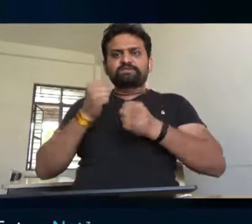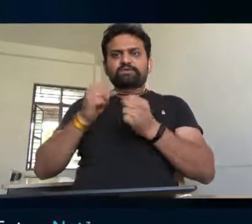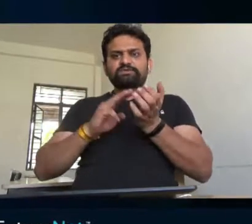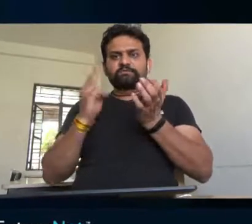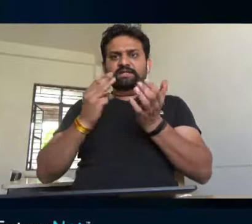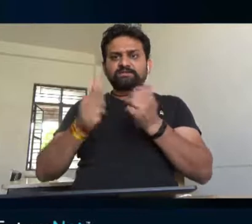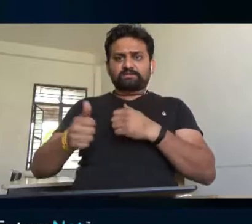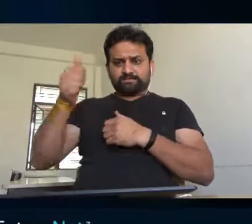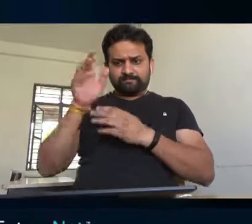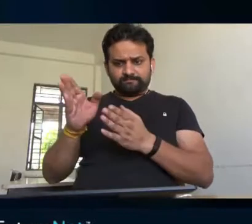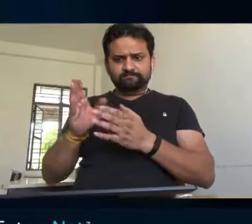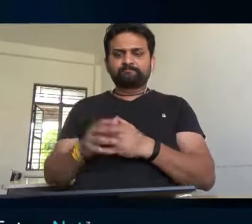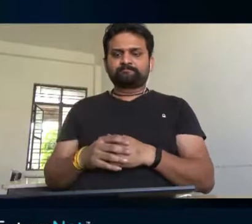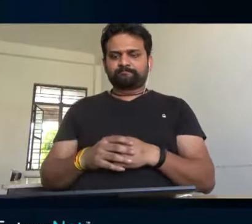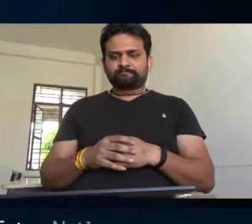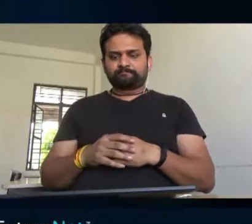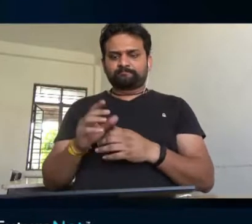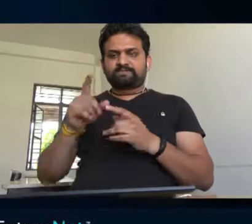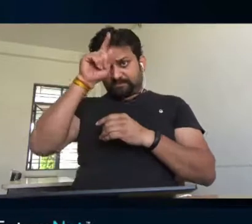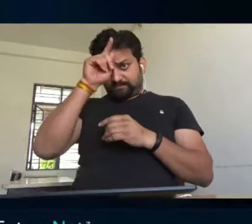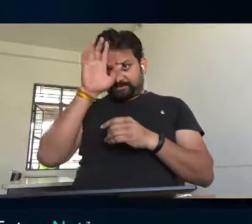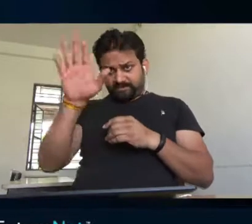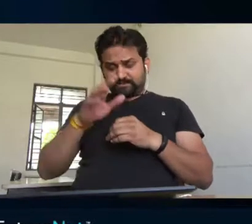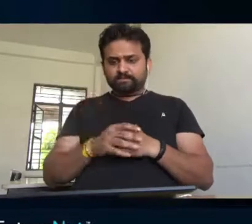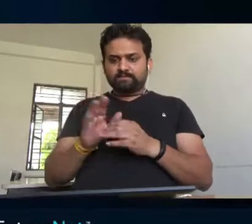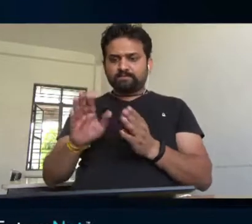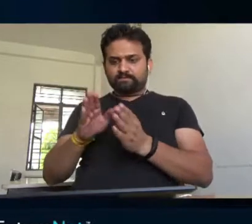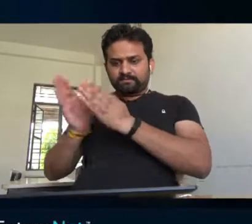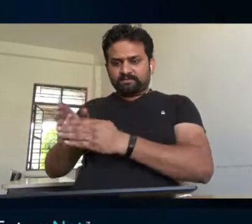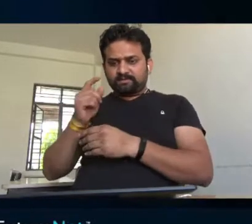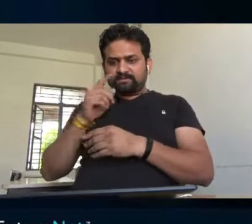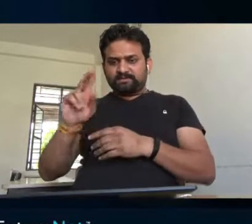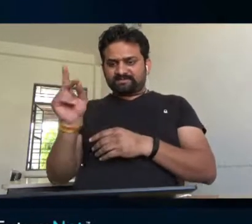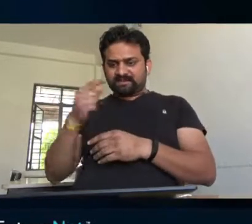I can show you here the pictures. This gentleman